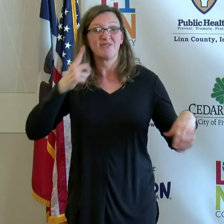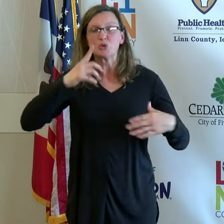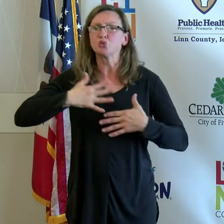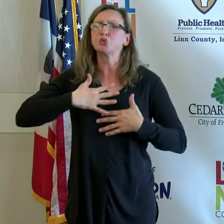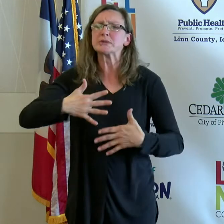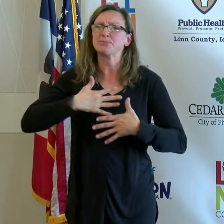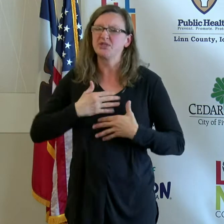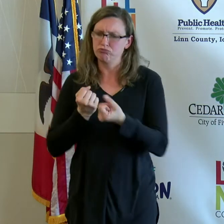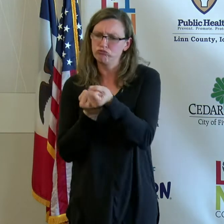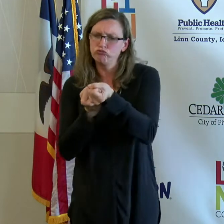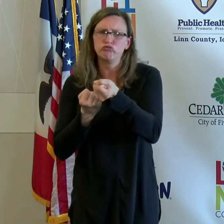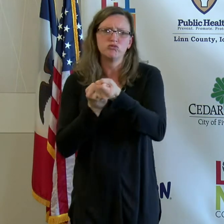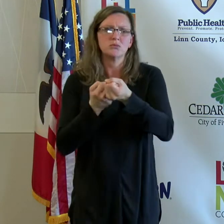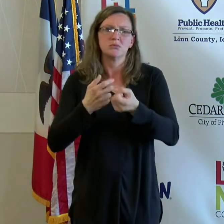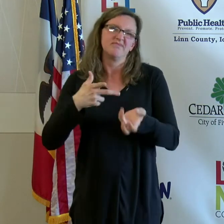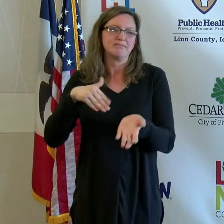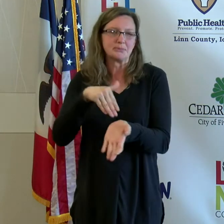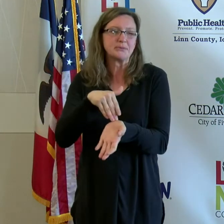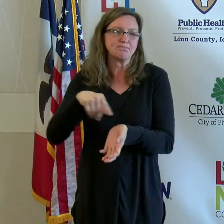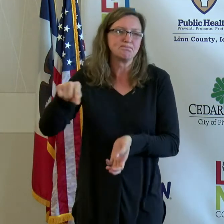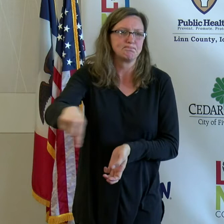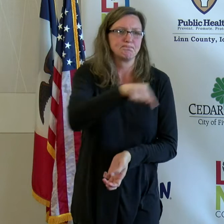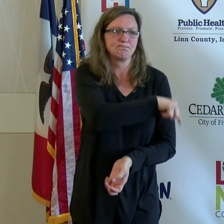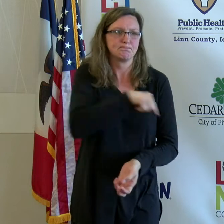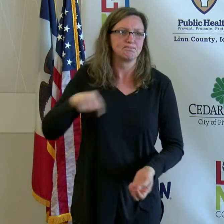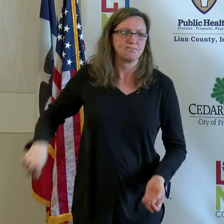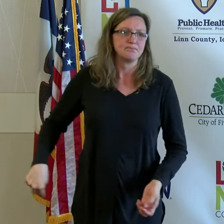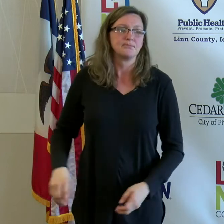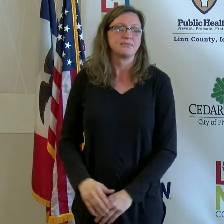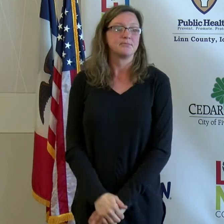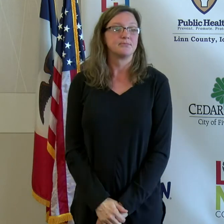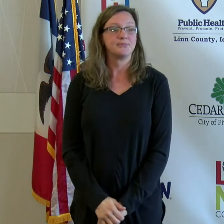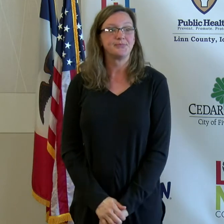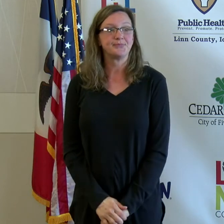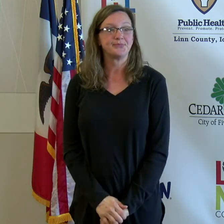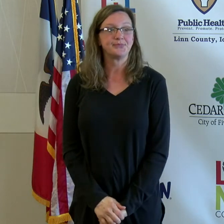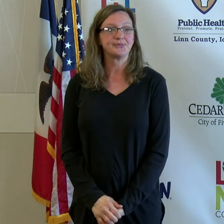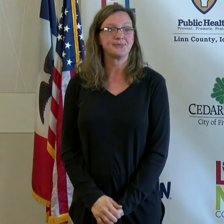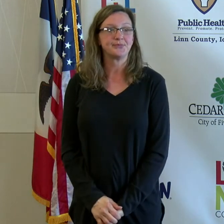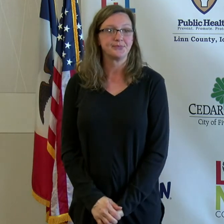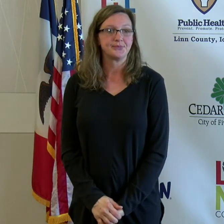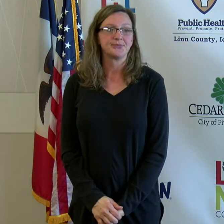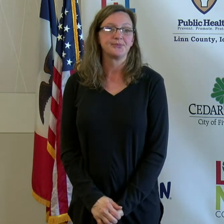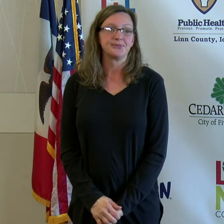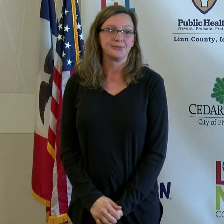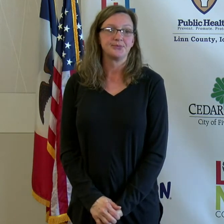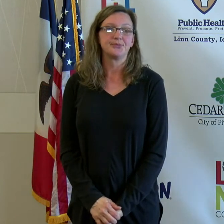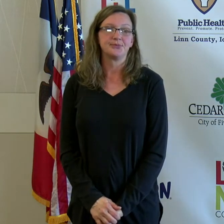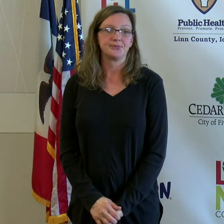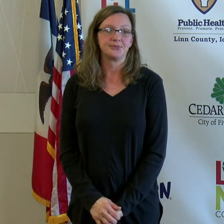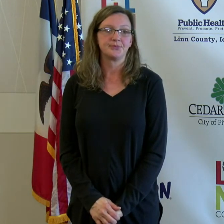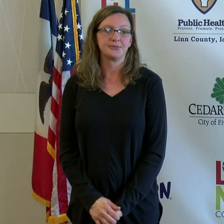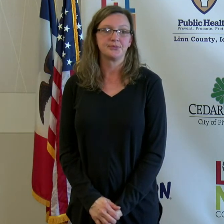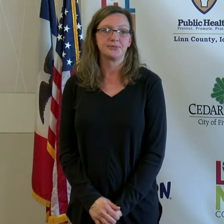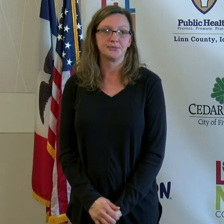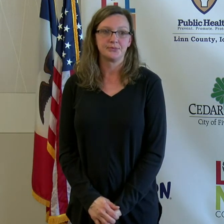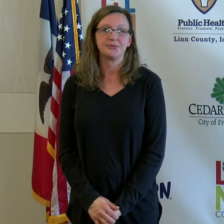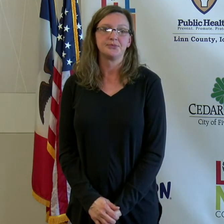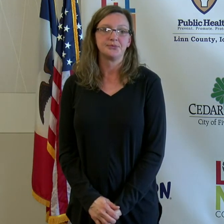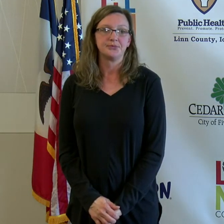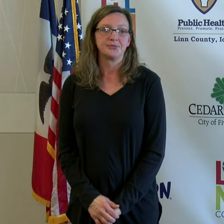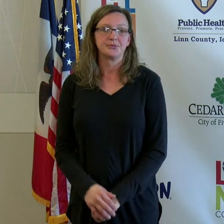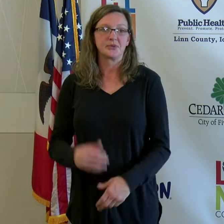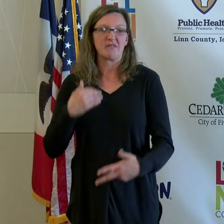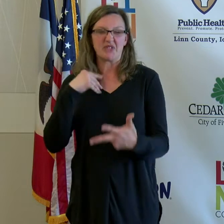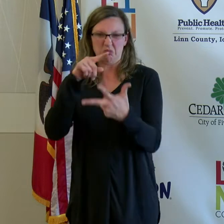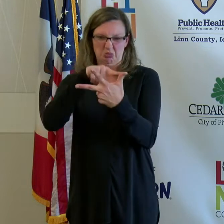Marion, and they're establishing another one out at their clinic by Kirkwood. I can't think of the name of it right now, but right next to the Kirkwood